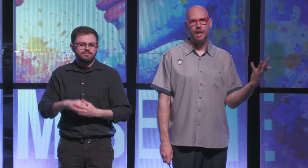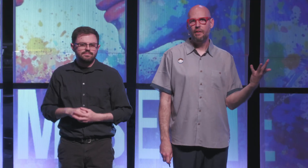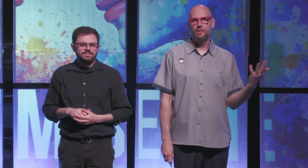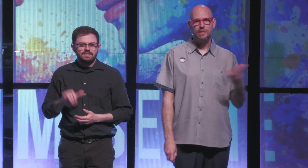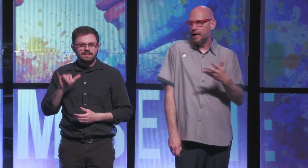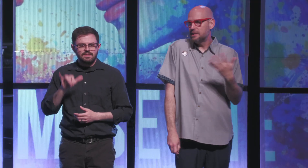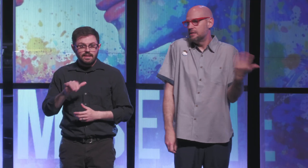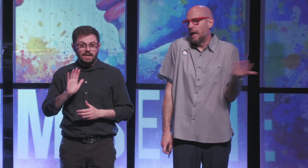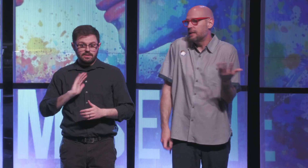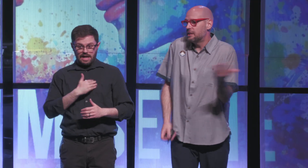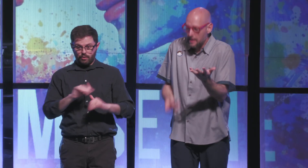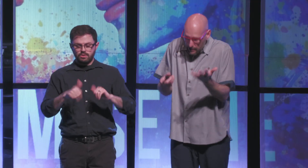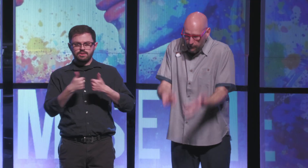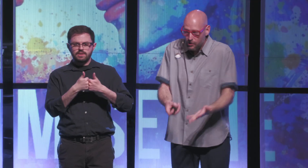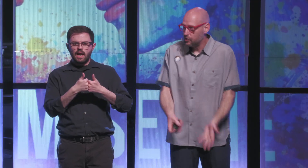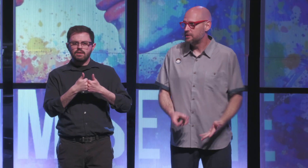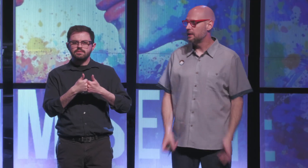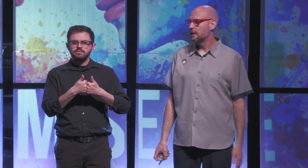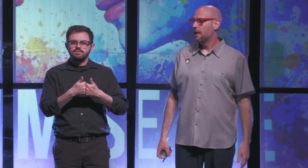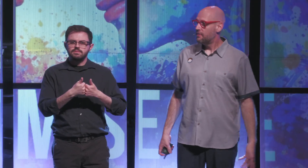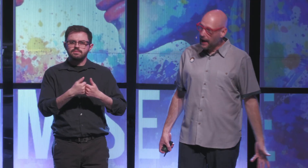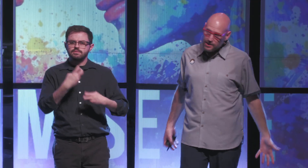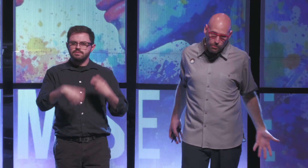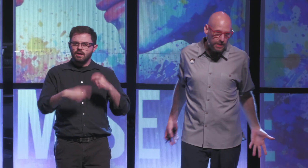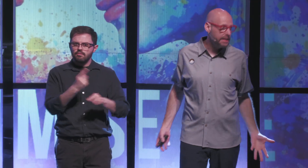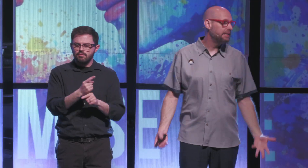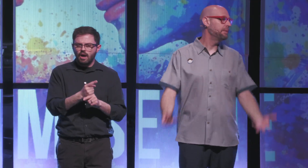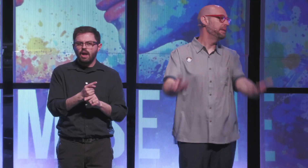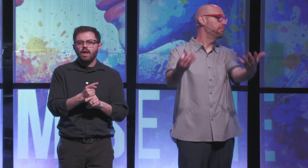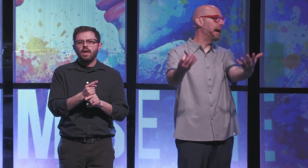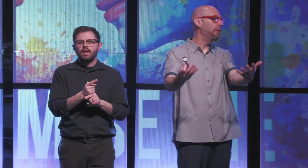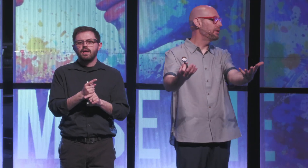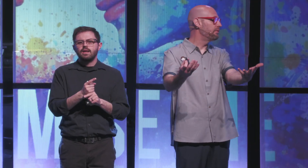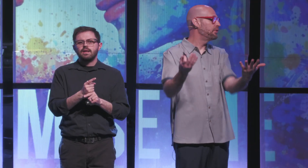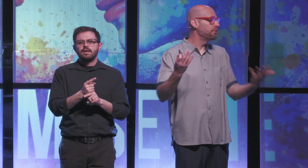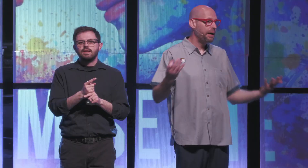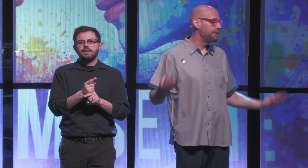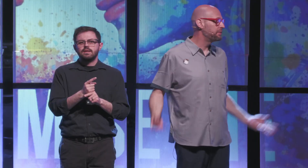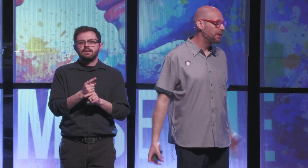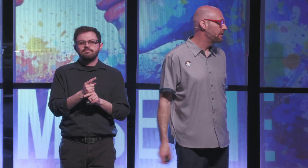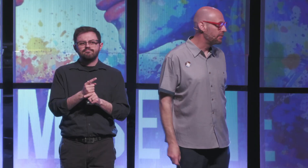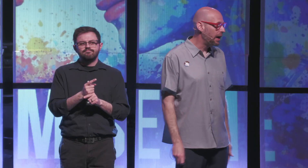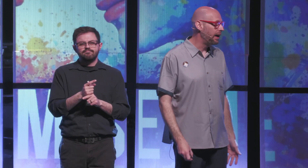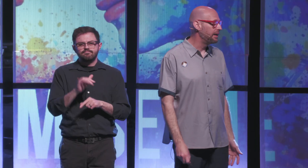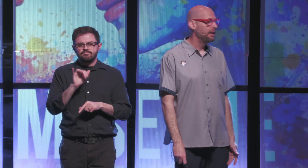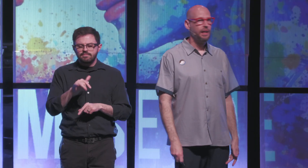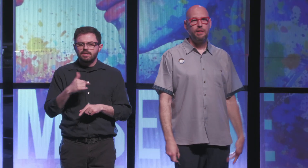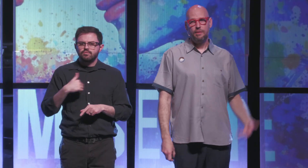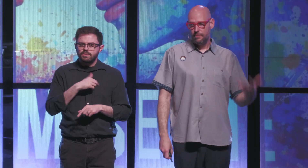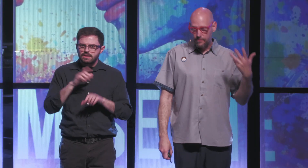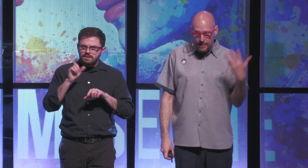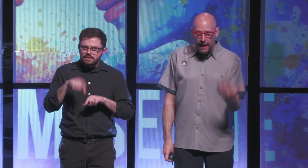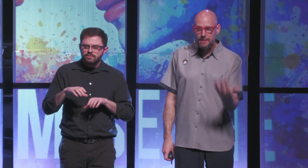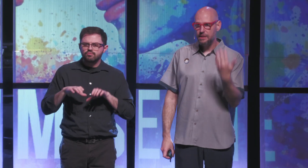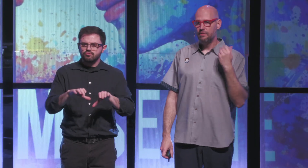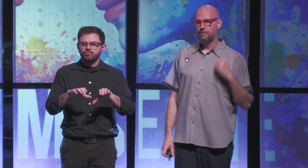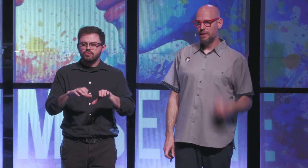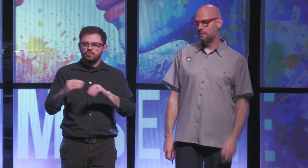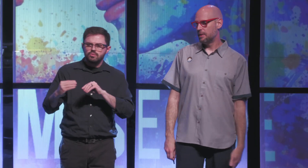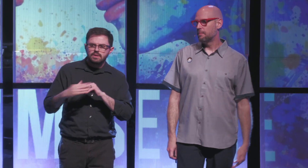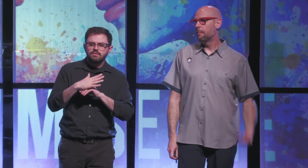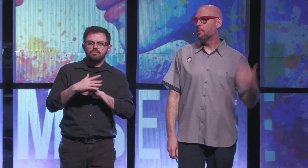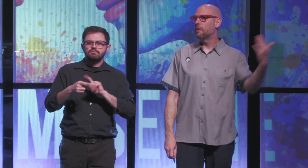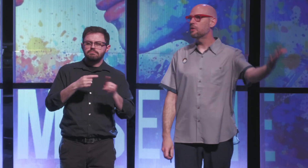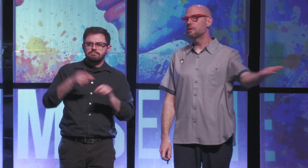That's the challenge. That's the difficulty. That's what needs to be empowered and fueled by the Spirit of God. That's love